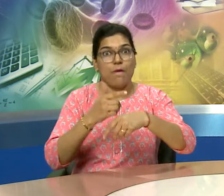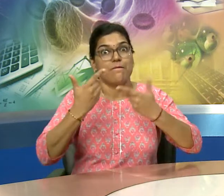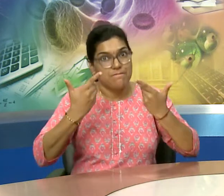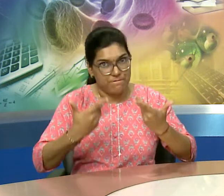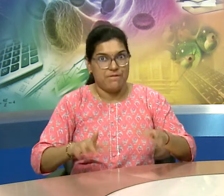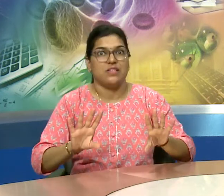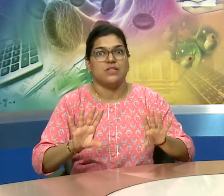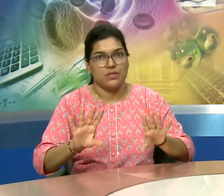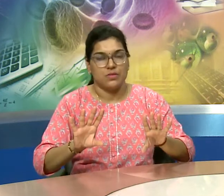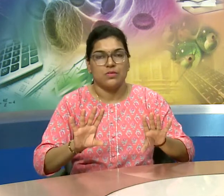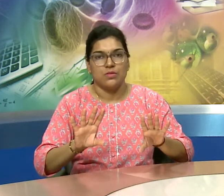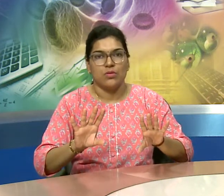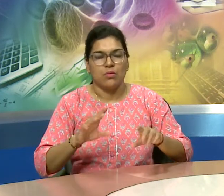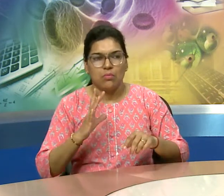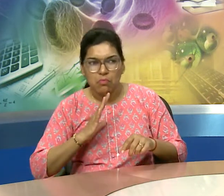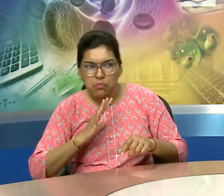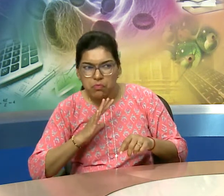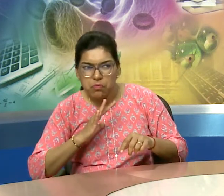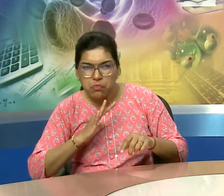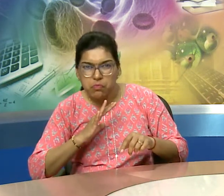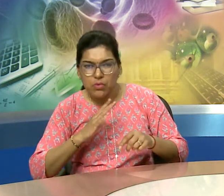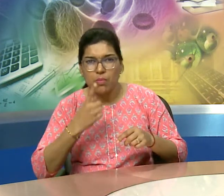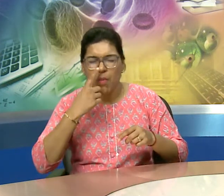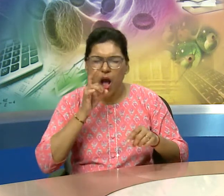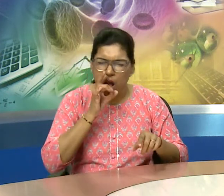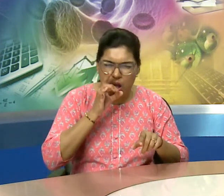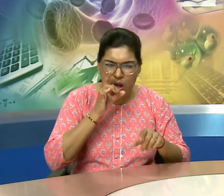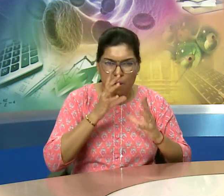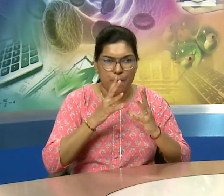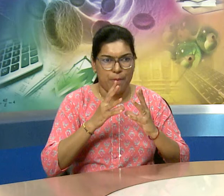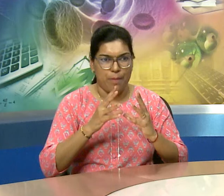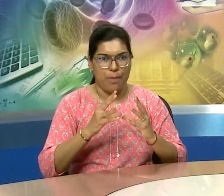After about 20 hours, the sting was lost